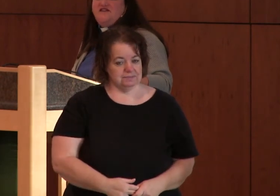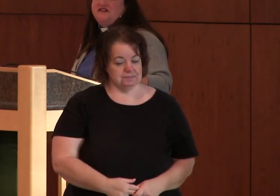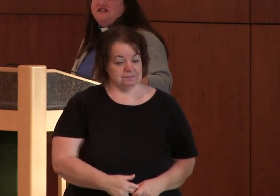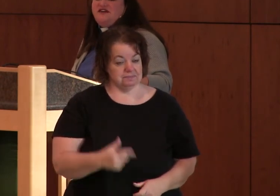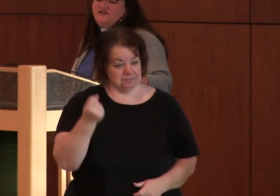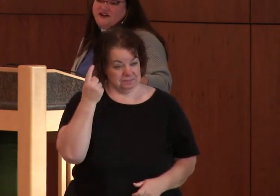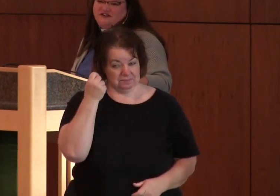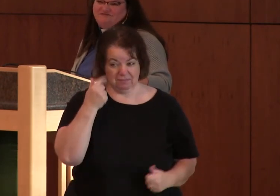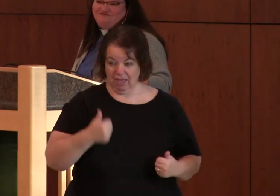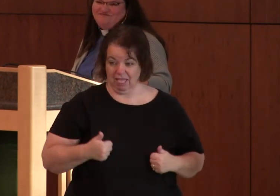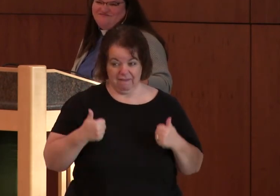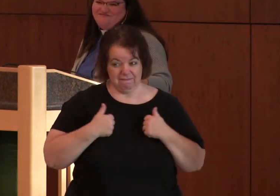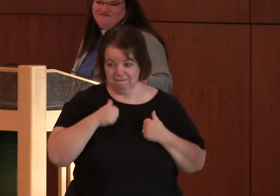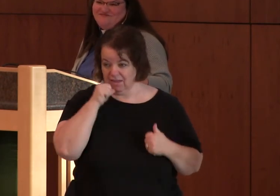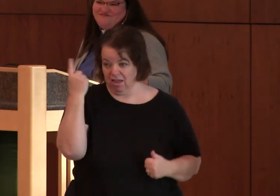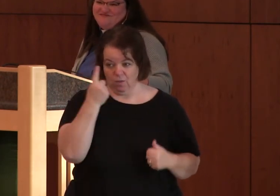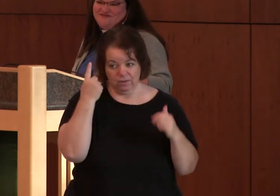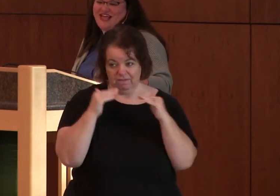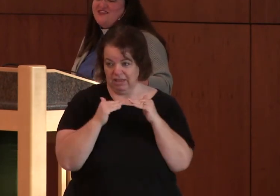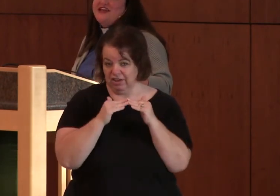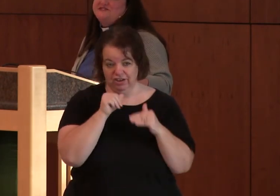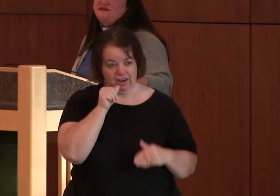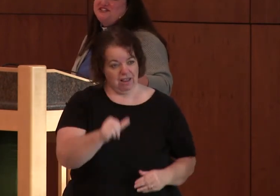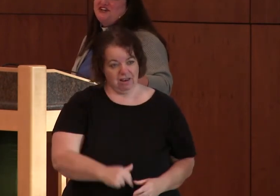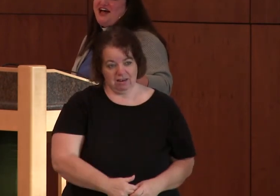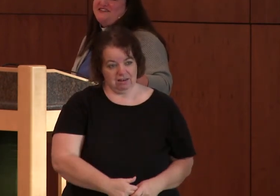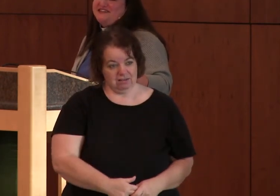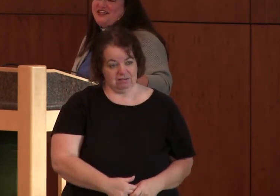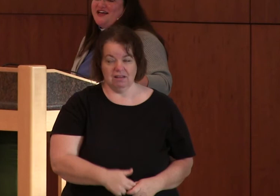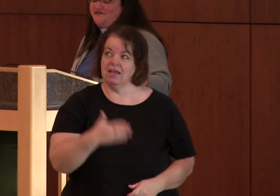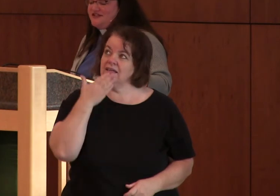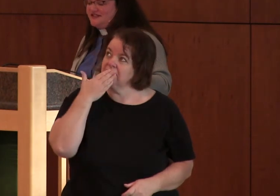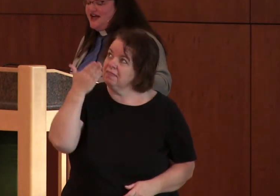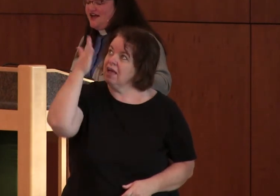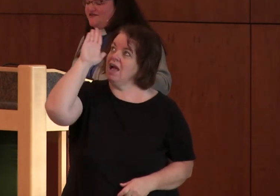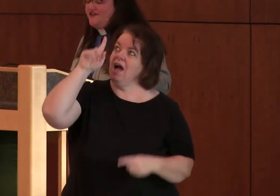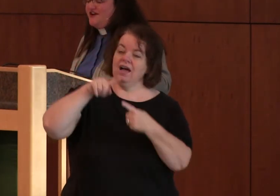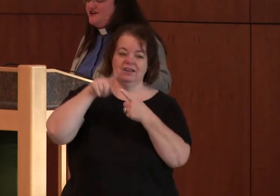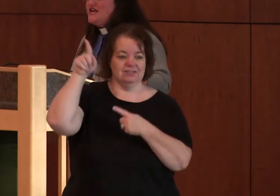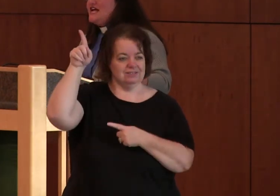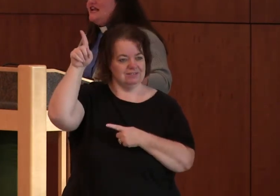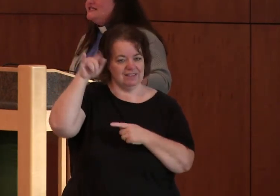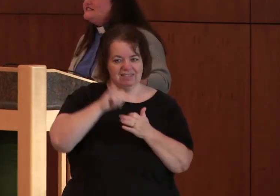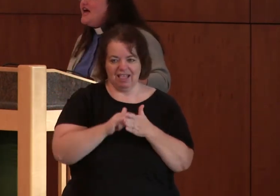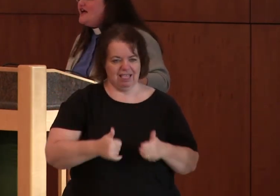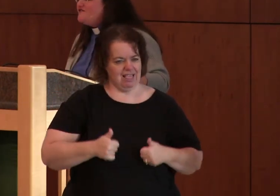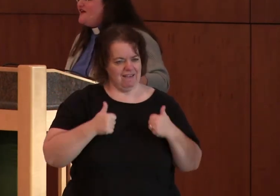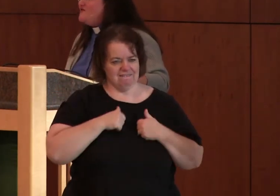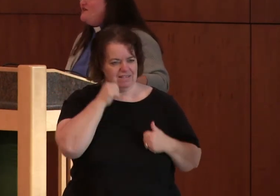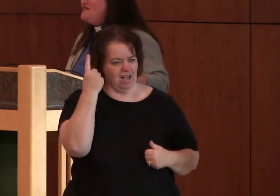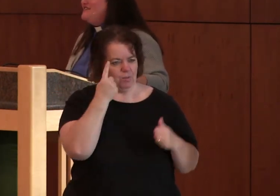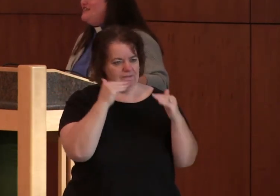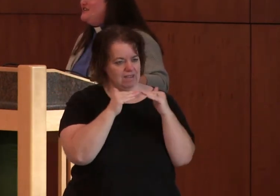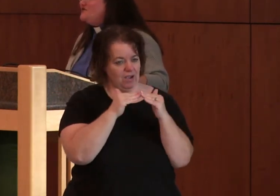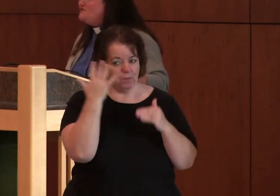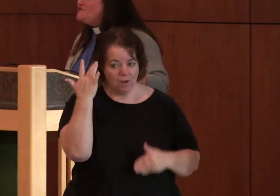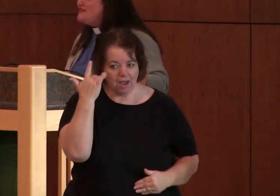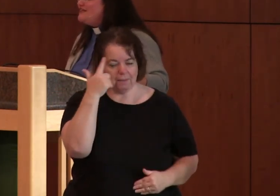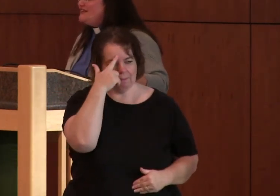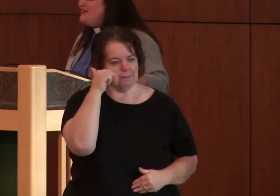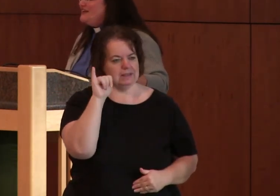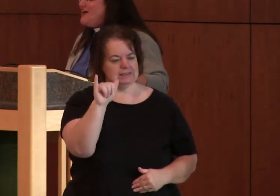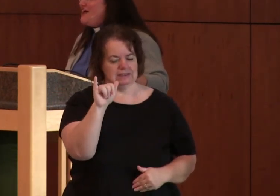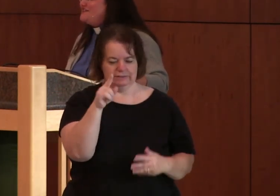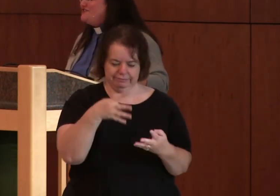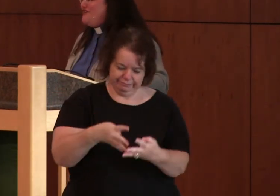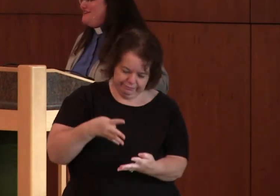You see, life is not fair. And thanks be to God that life is not fair, and it's not fair because it is